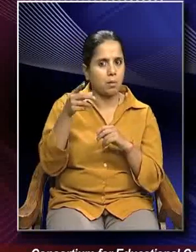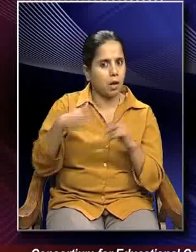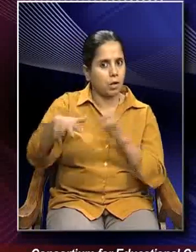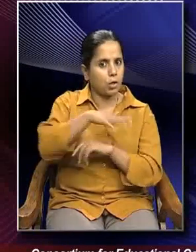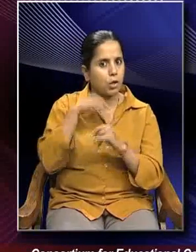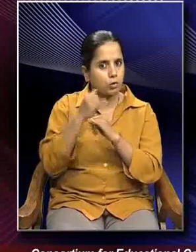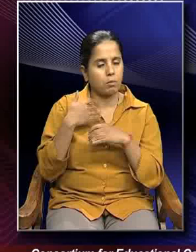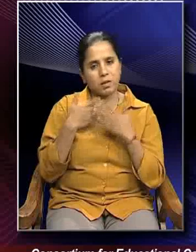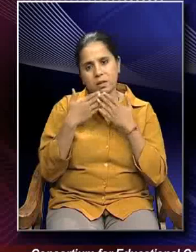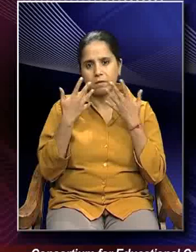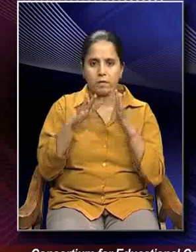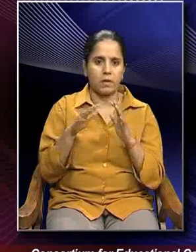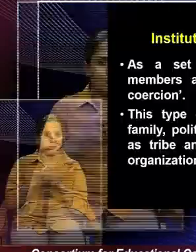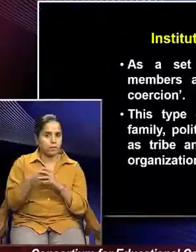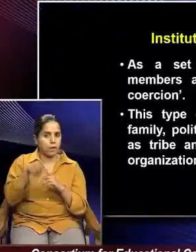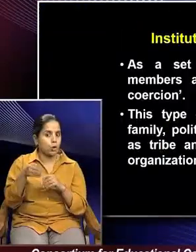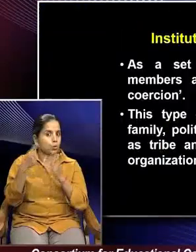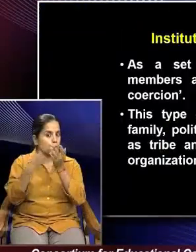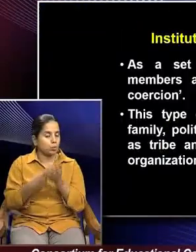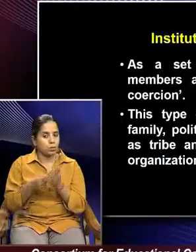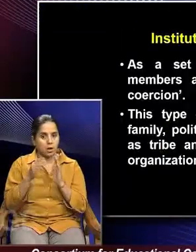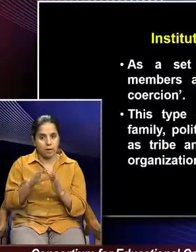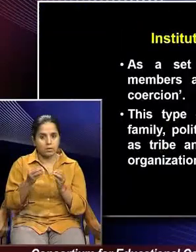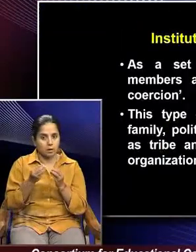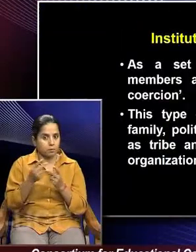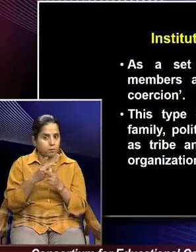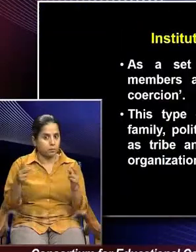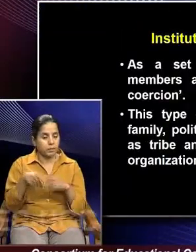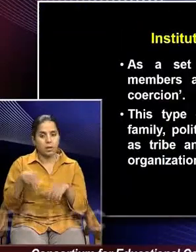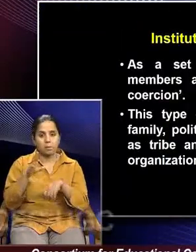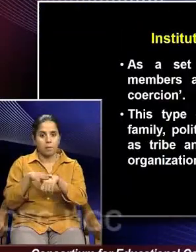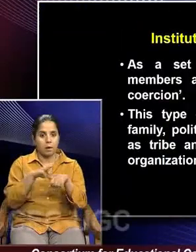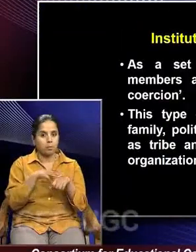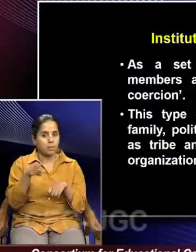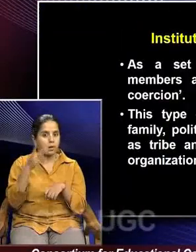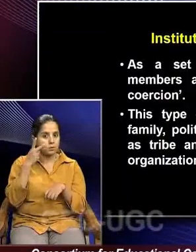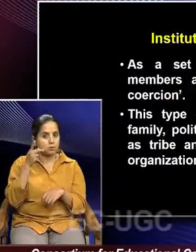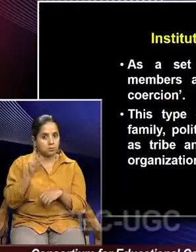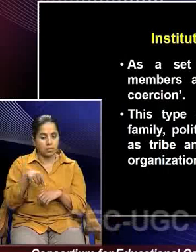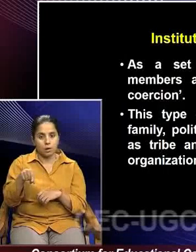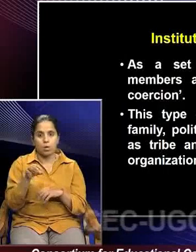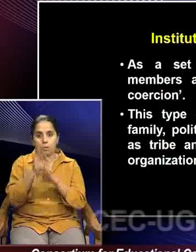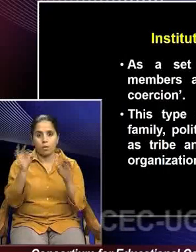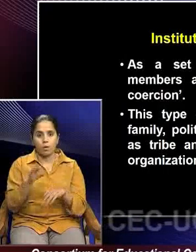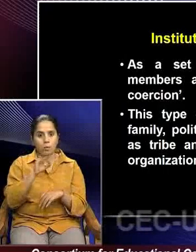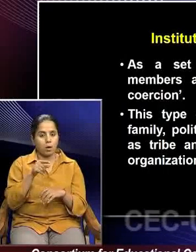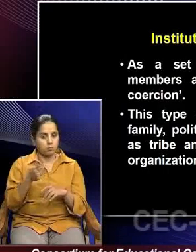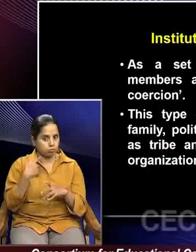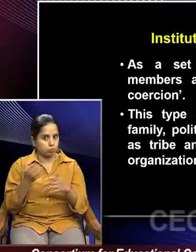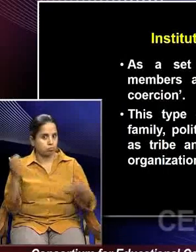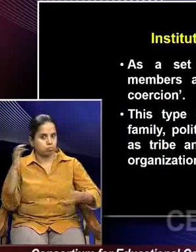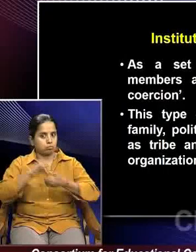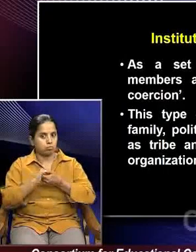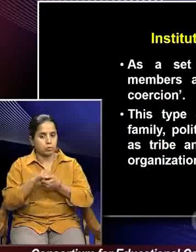institution. As a set of rules exist, the members are subject to official coercion.